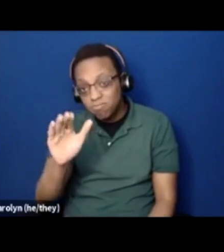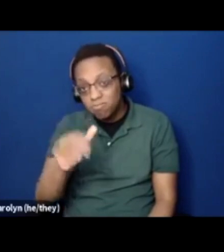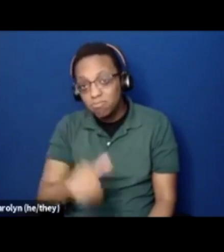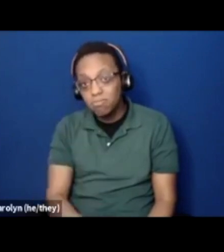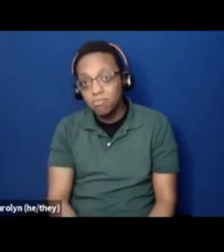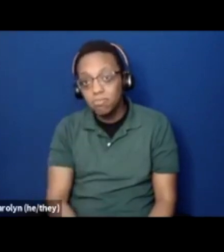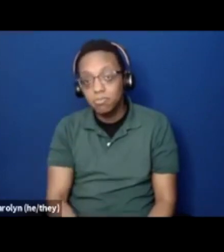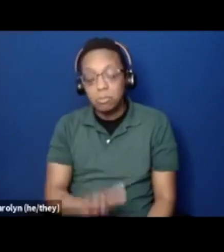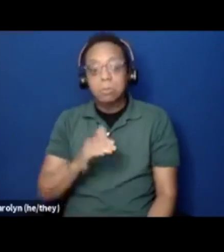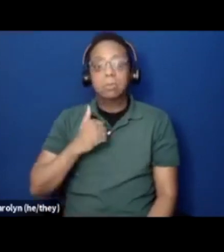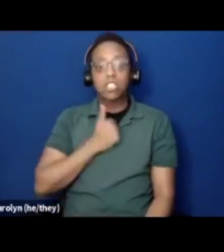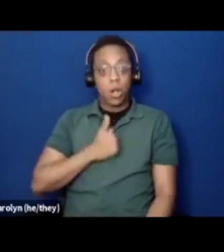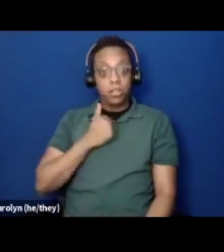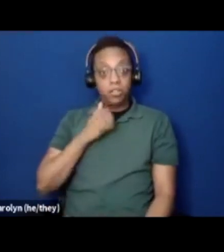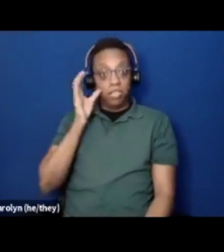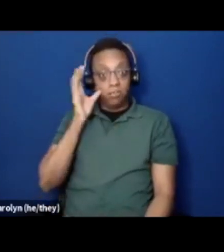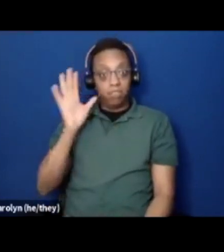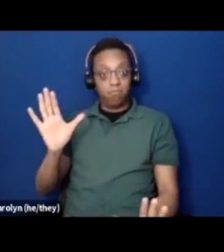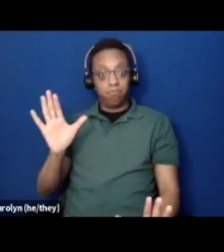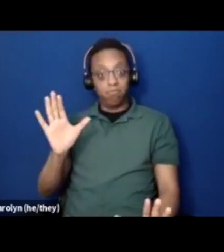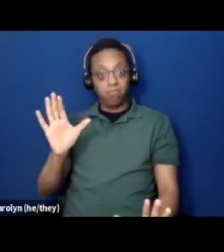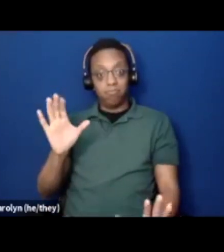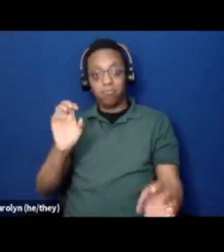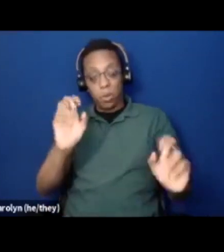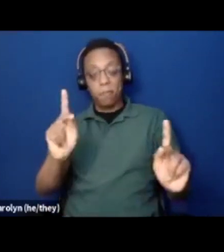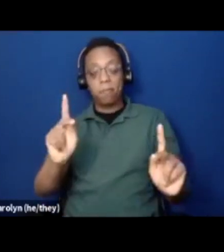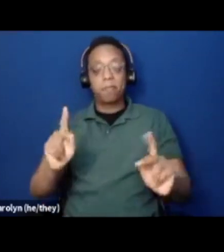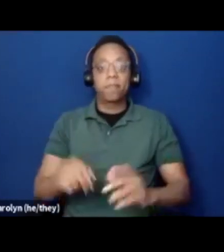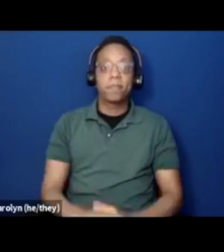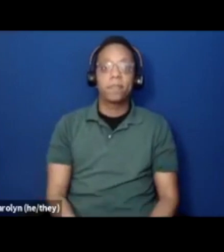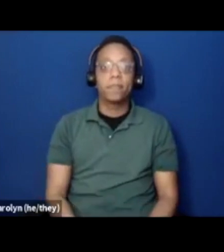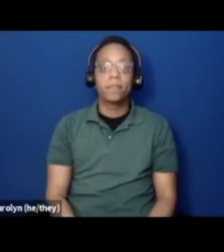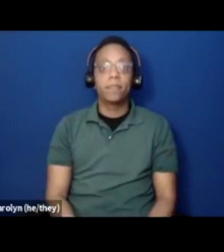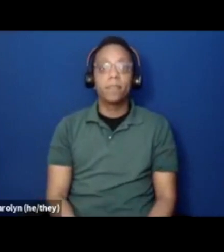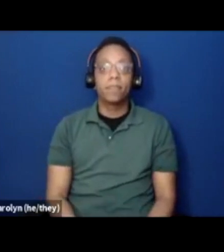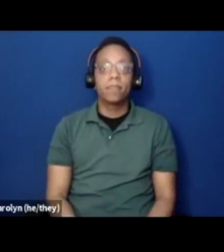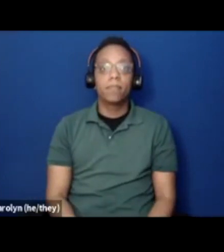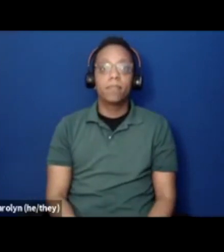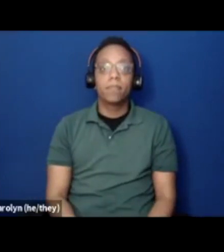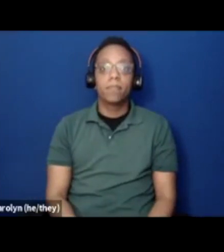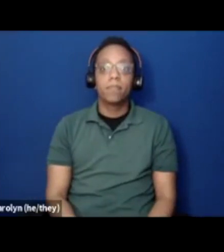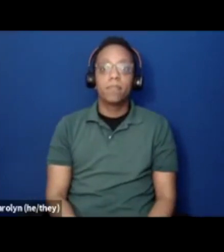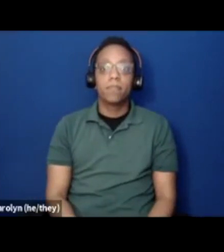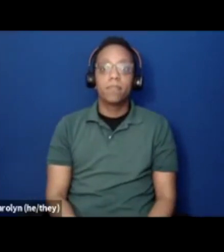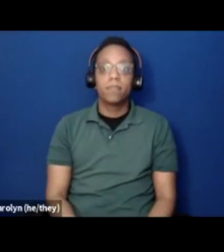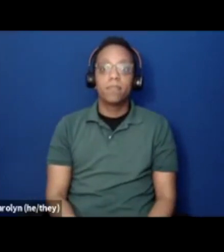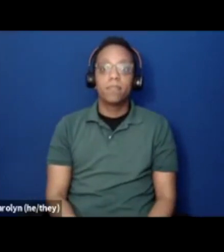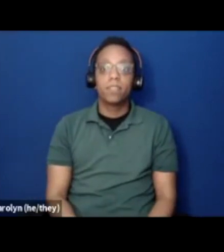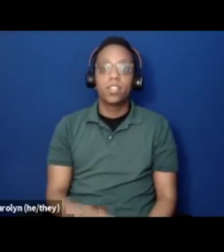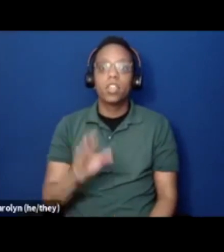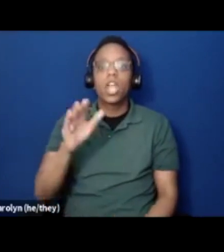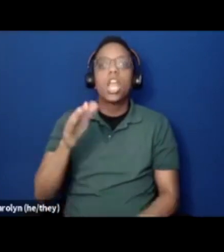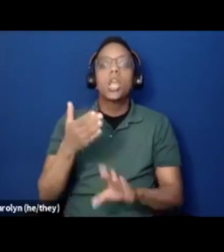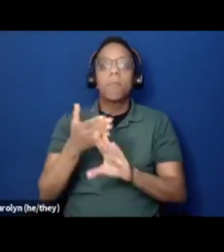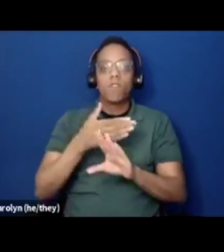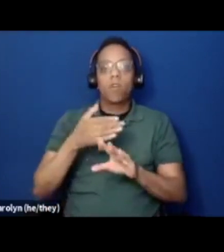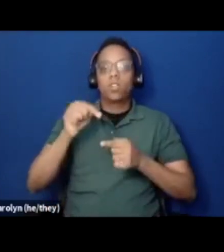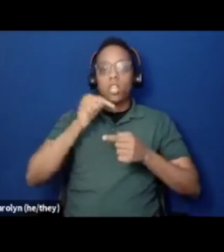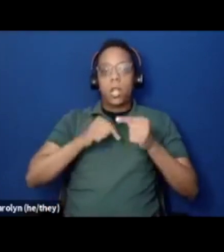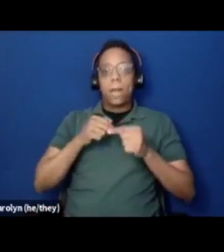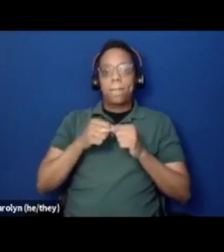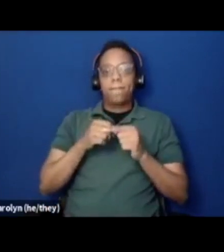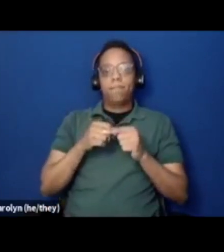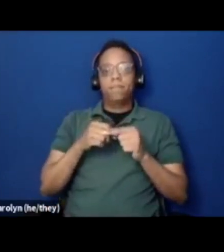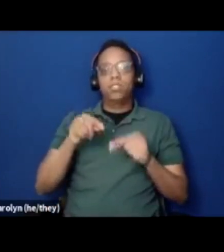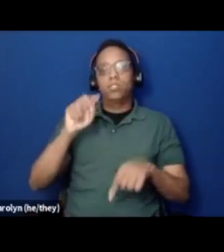Carson, you're on mute. Oh, sorry. Can you hear me? Okay. Okay. Now, I wanted to add to the resilience piece before I talk about healthcare too. I